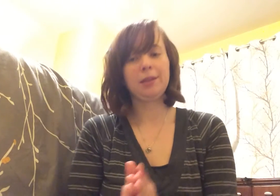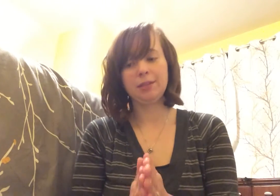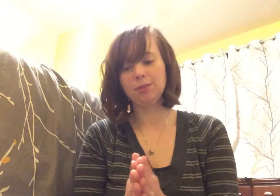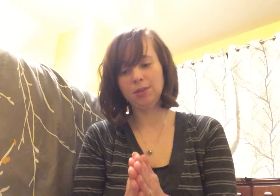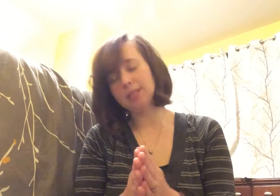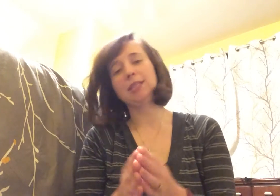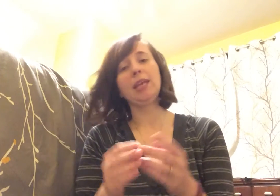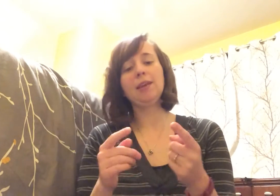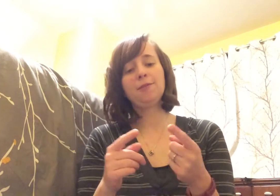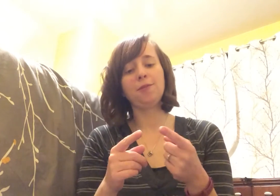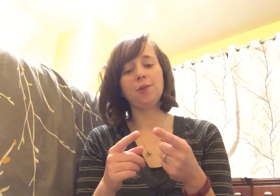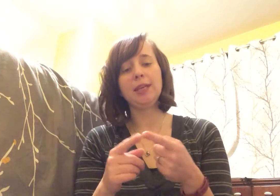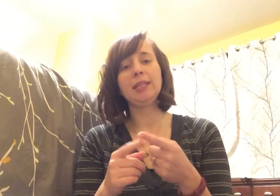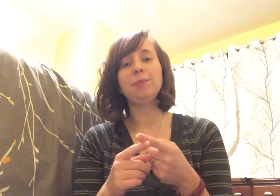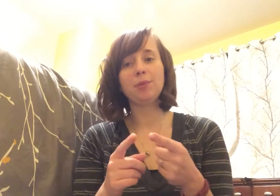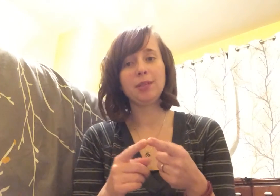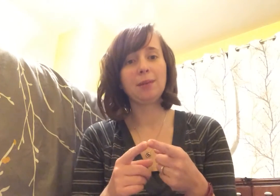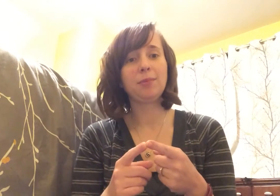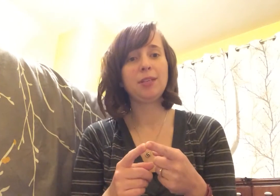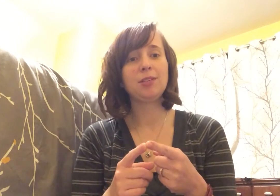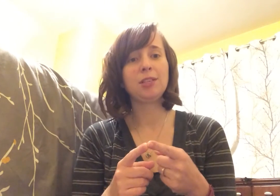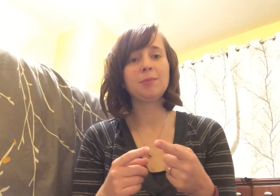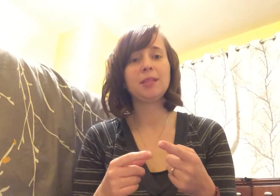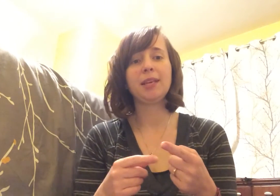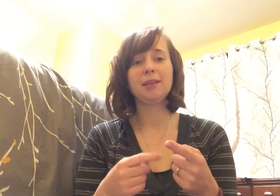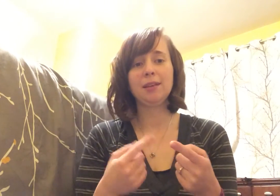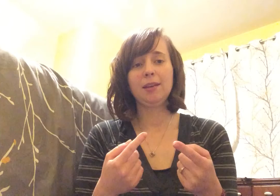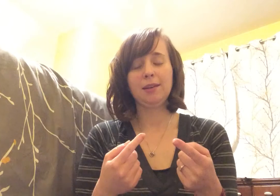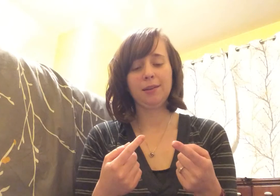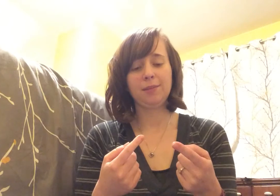So you can say, for example, with the type relationships, like